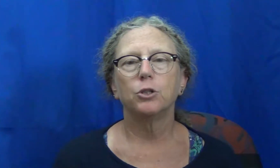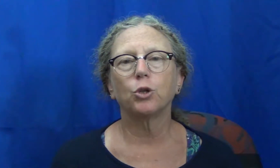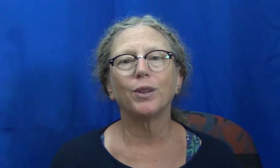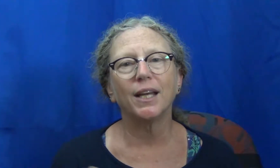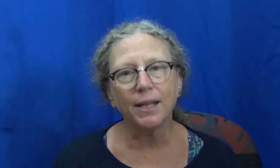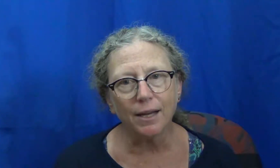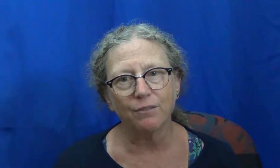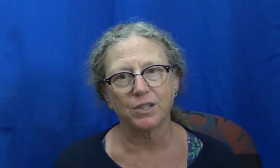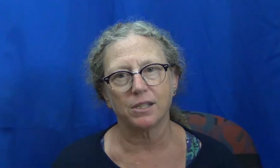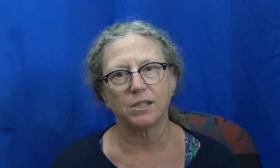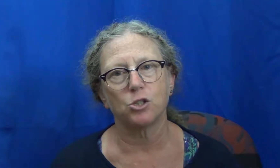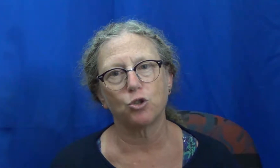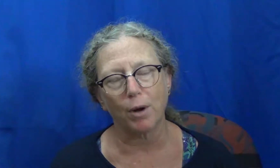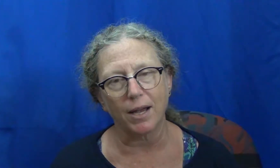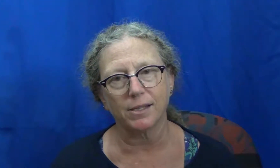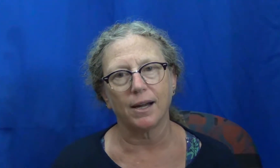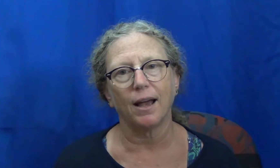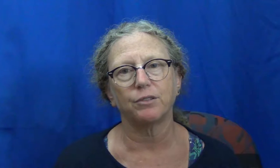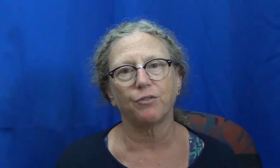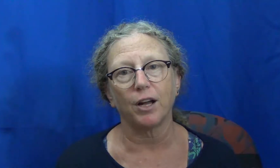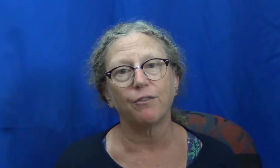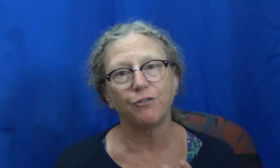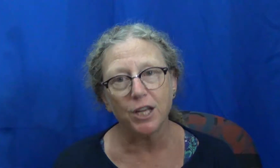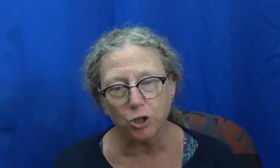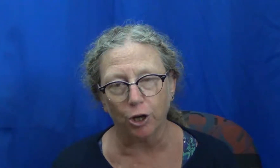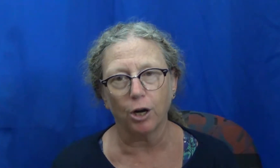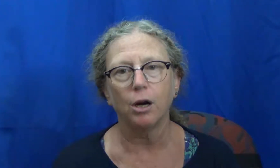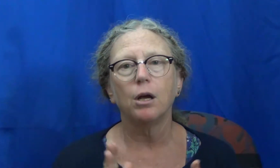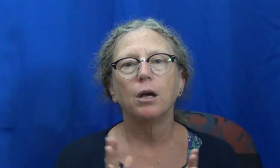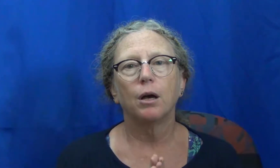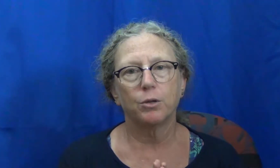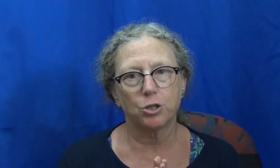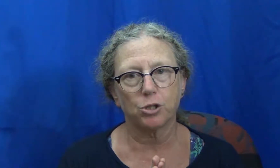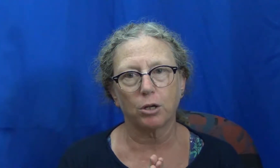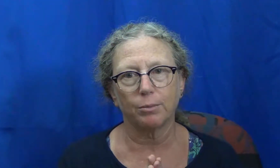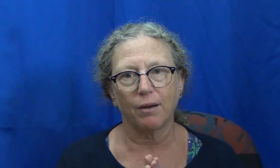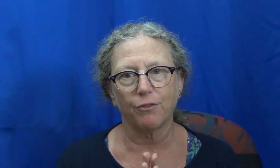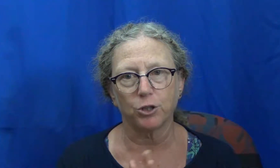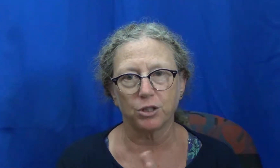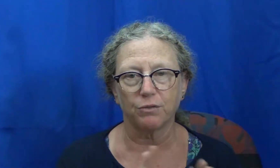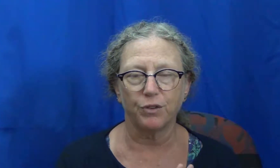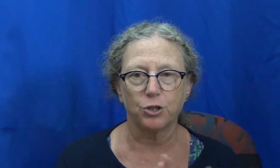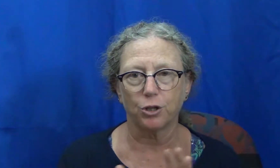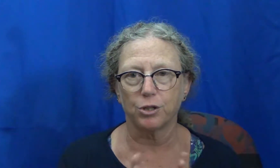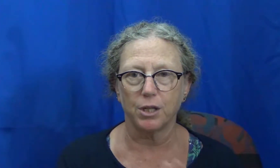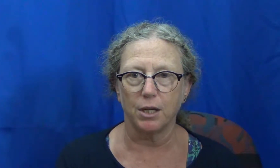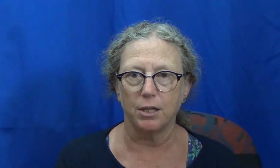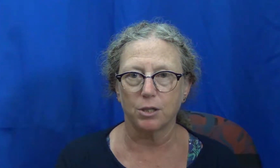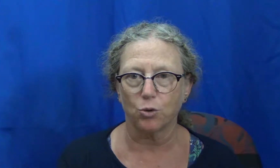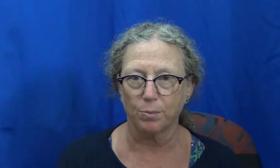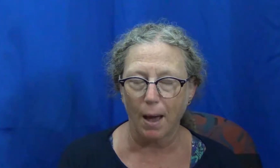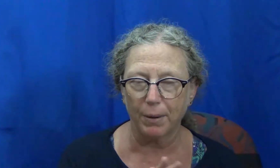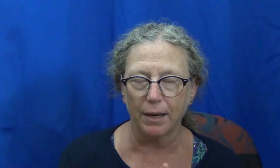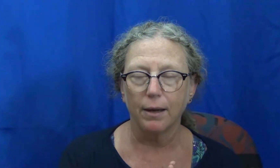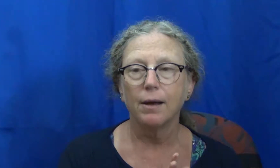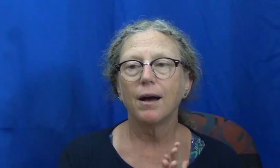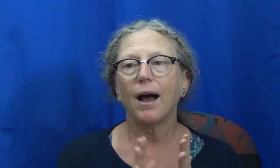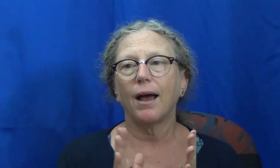so then the emphasis is dress, and I have to find a feature. We just talked about functions and features in discourse mapping. I have to